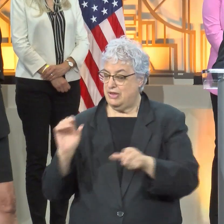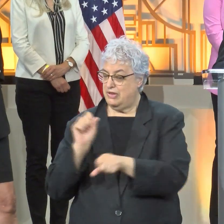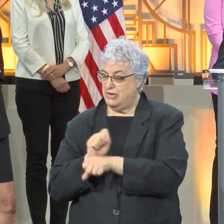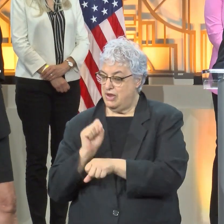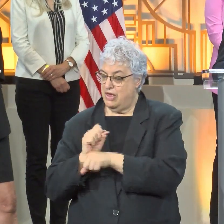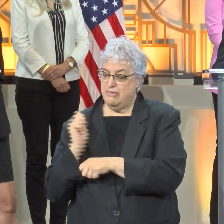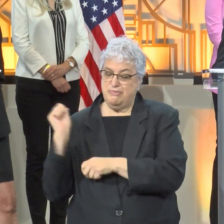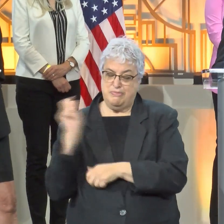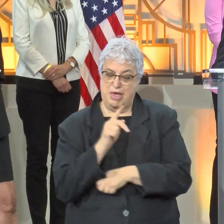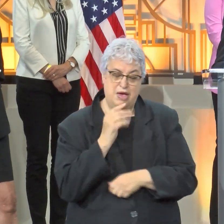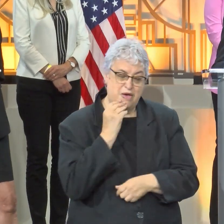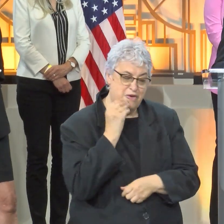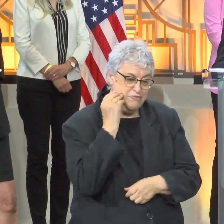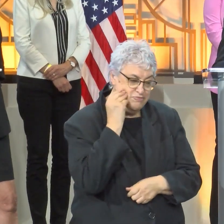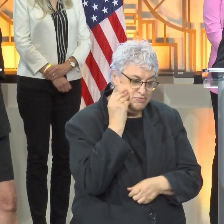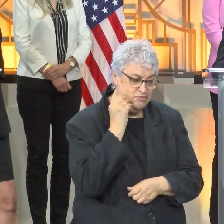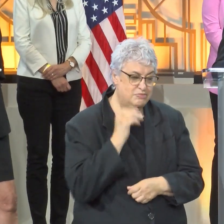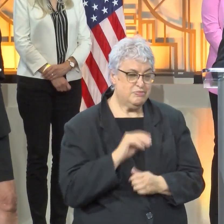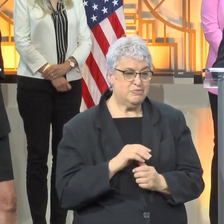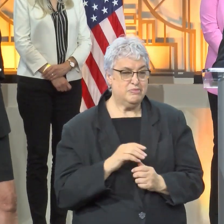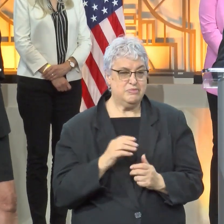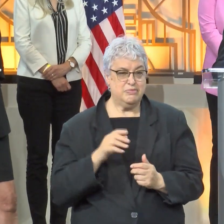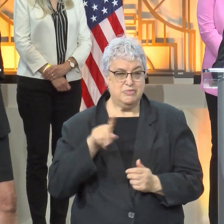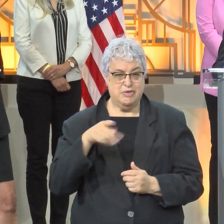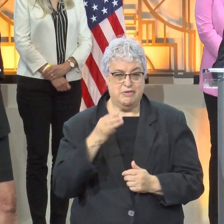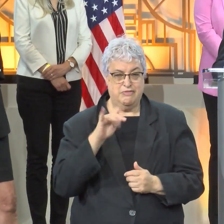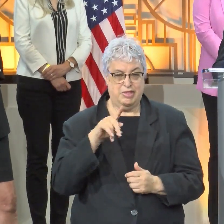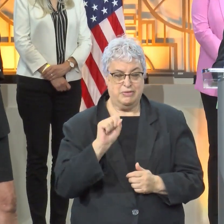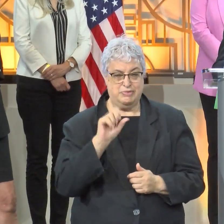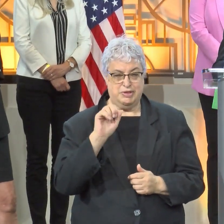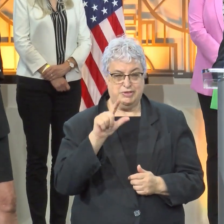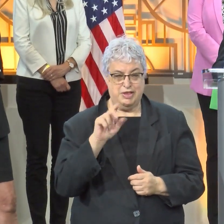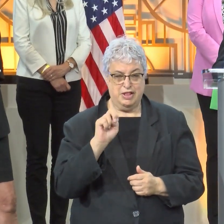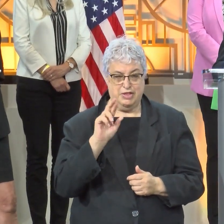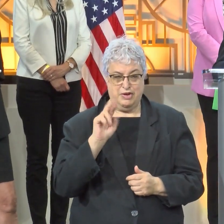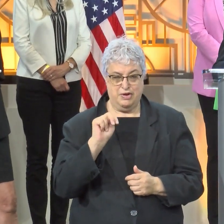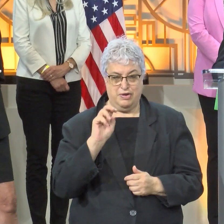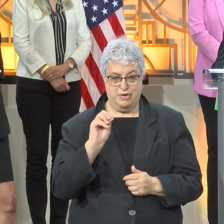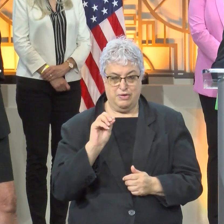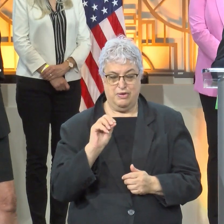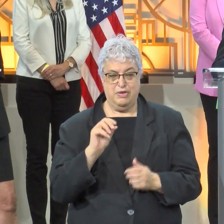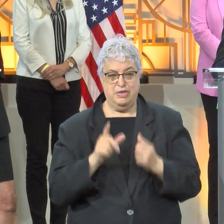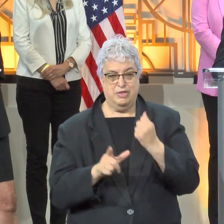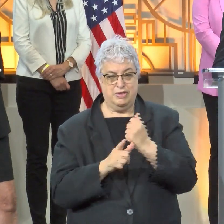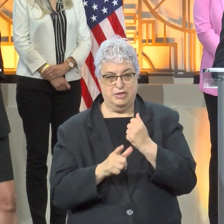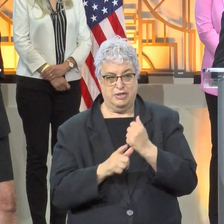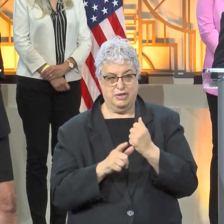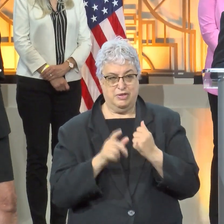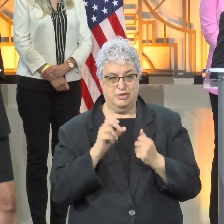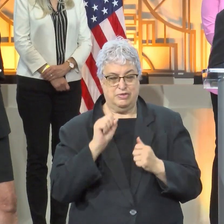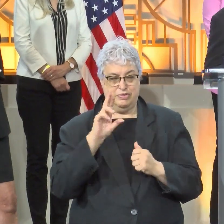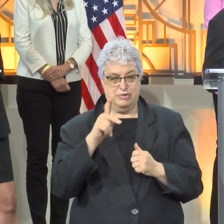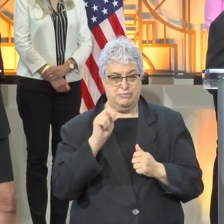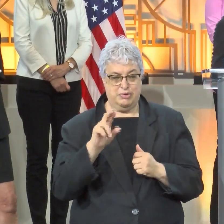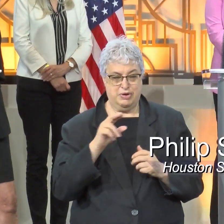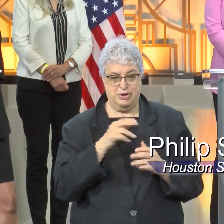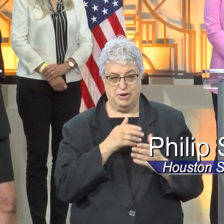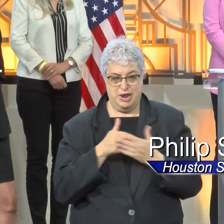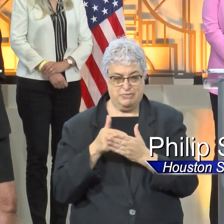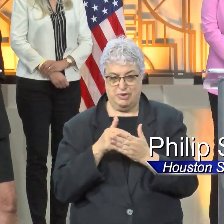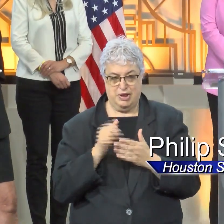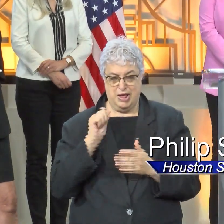going home. And so let me bring up Philip Salerno, who is the vice chair of our Super Neighborhood Alliance.